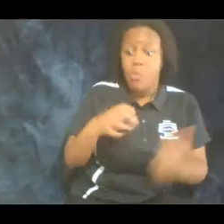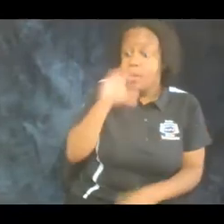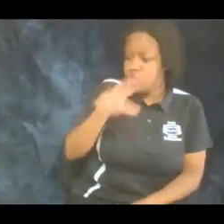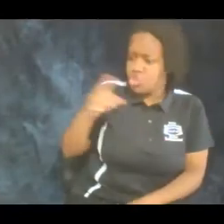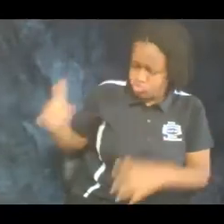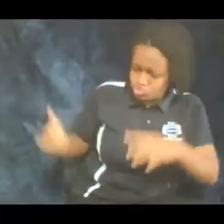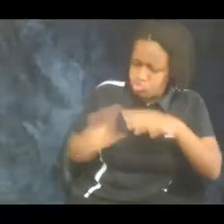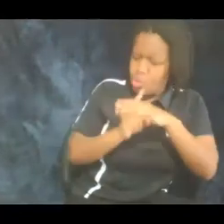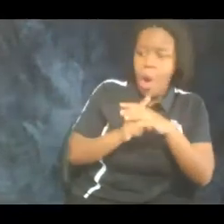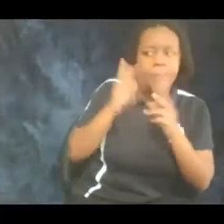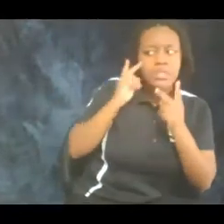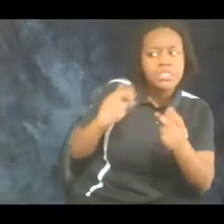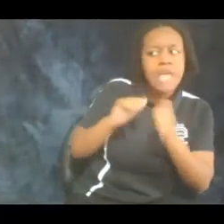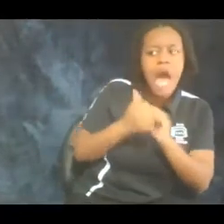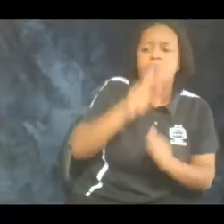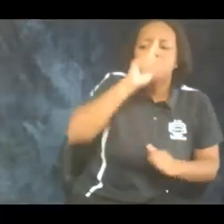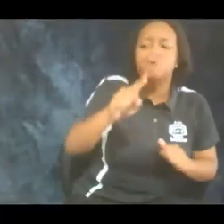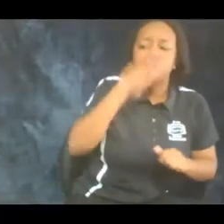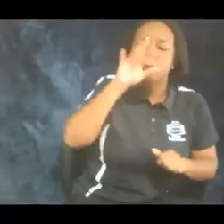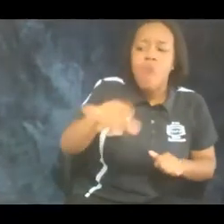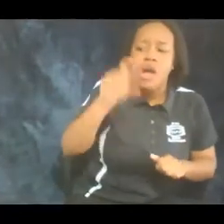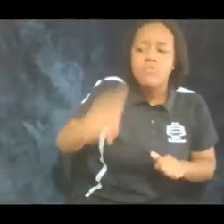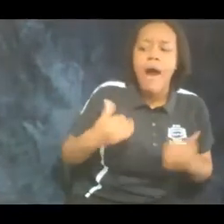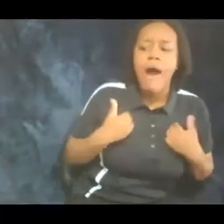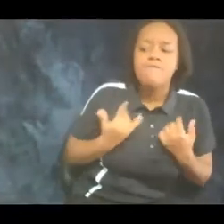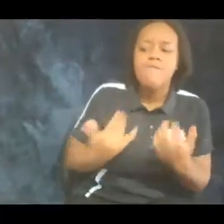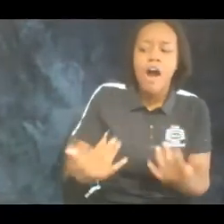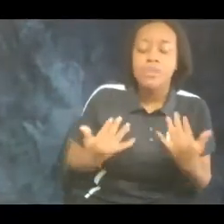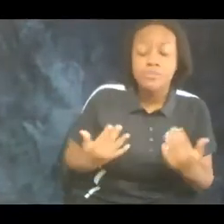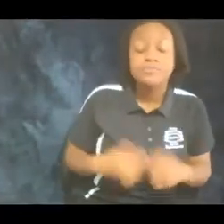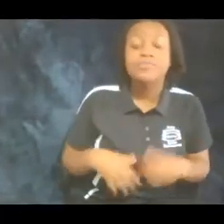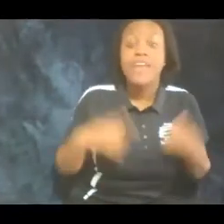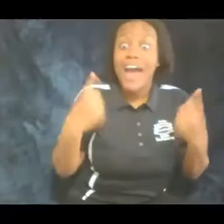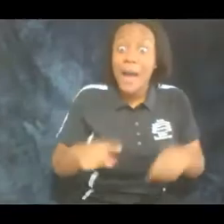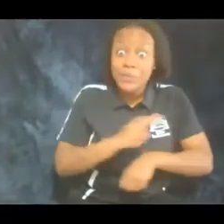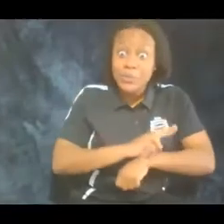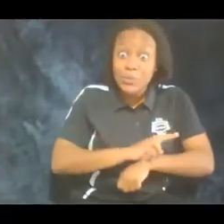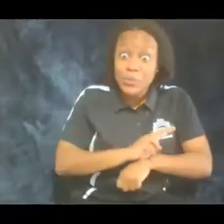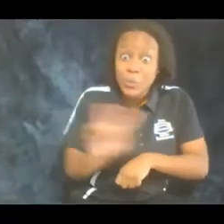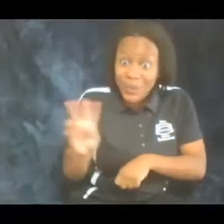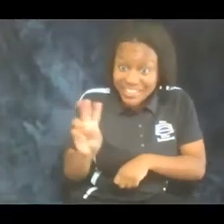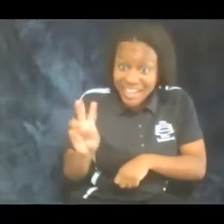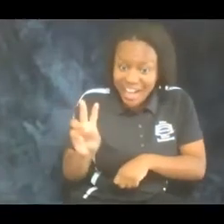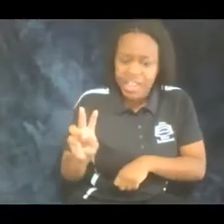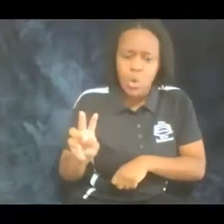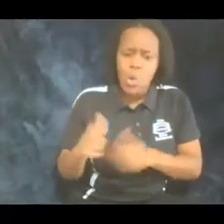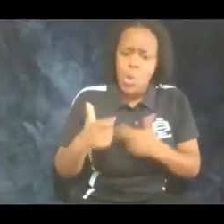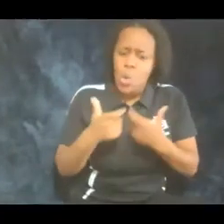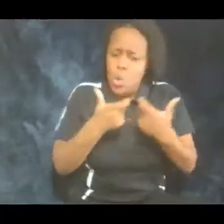king. At 2 o'clock, there was an enormous roaring at the palace gates.